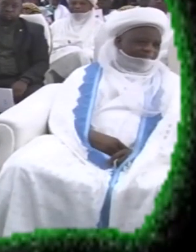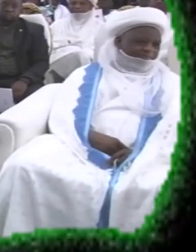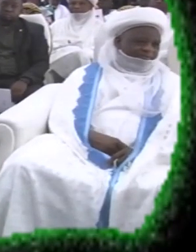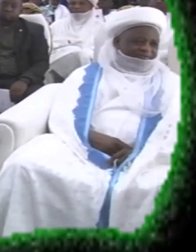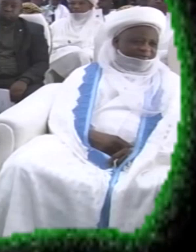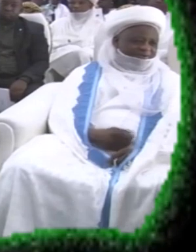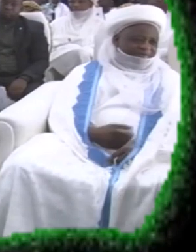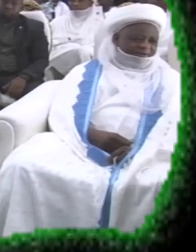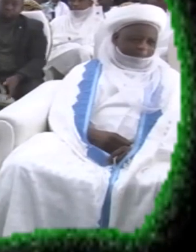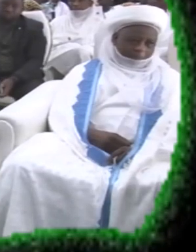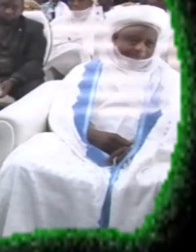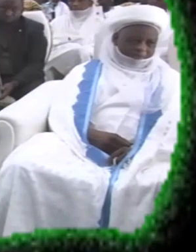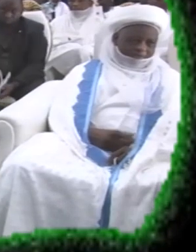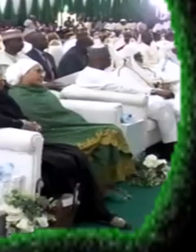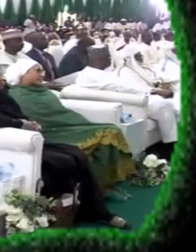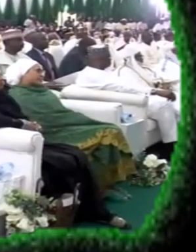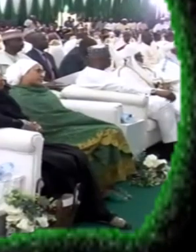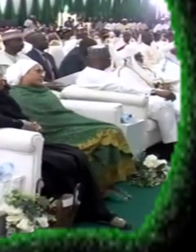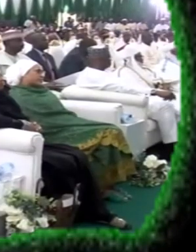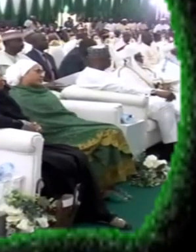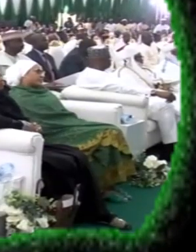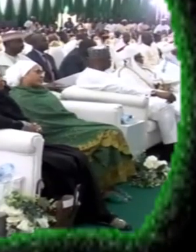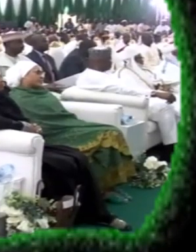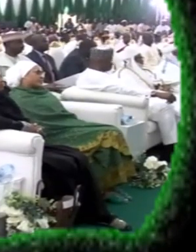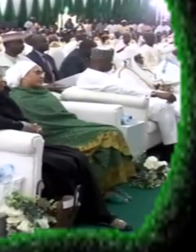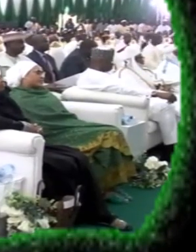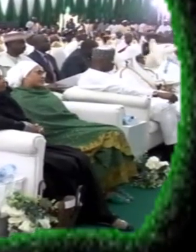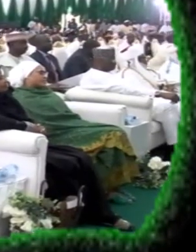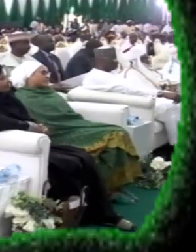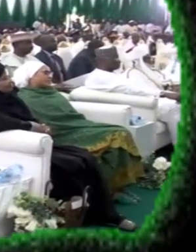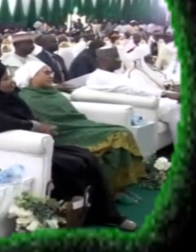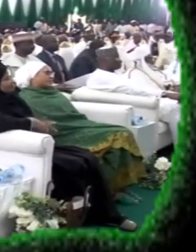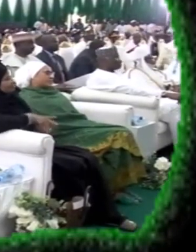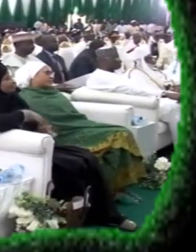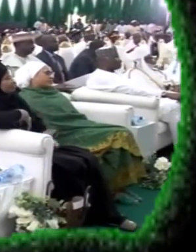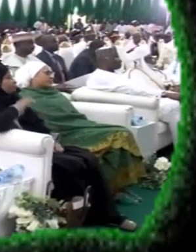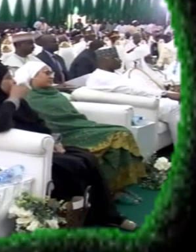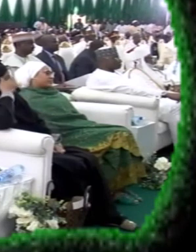President and Commander-in-Chief of the Armed Forces of the Federal Republic of